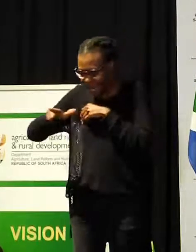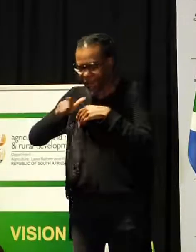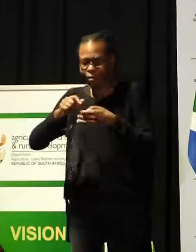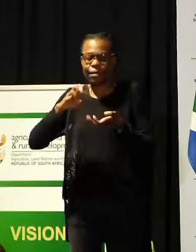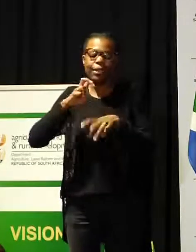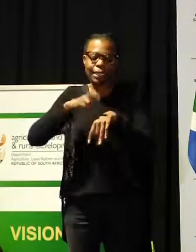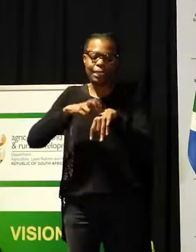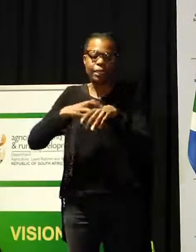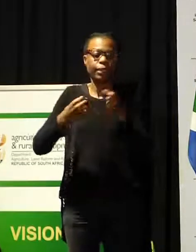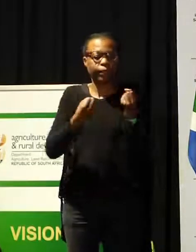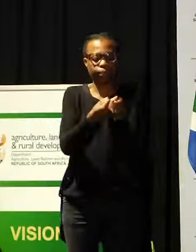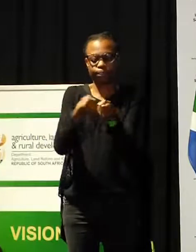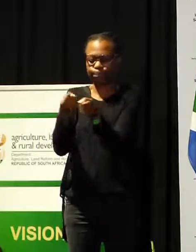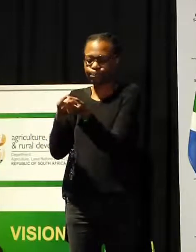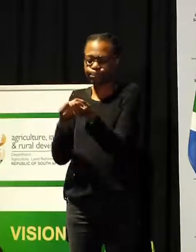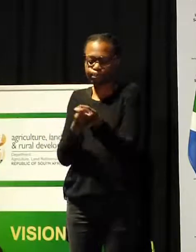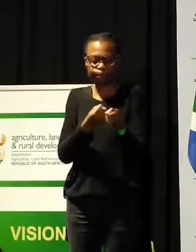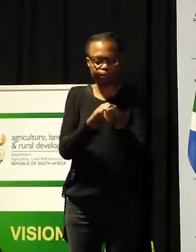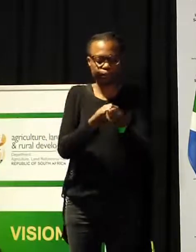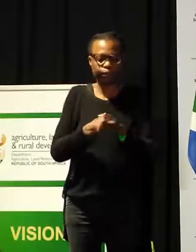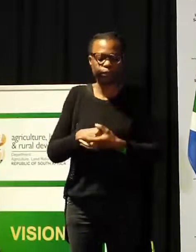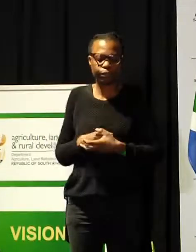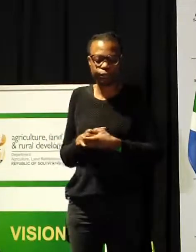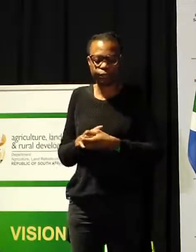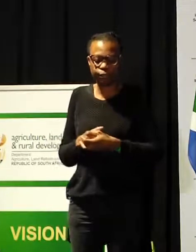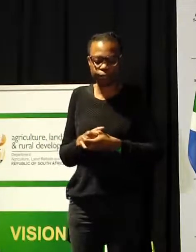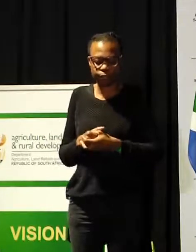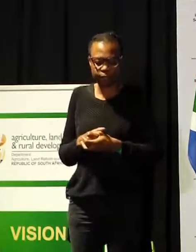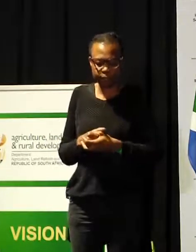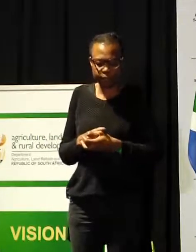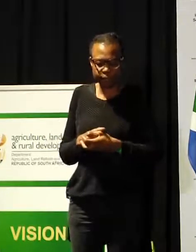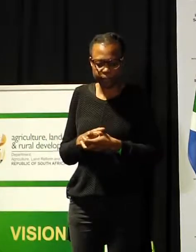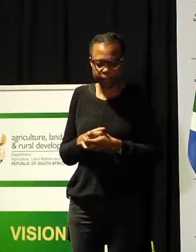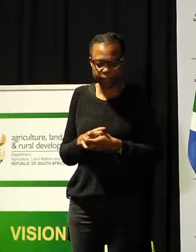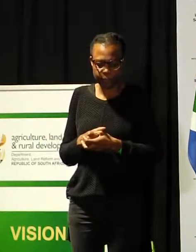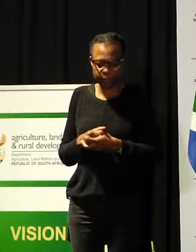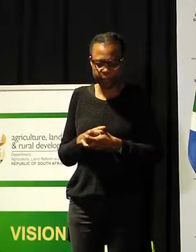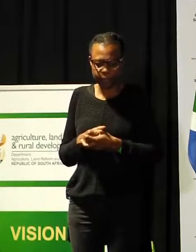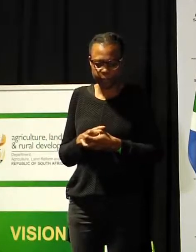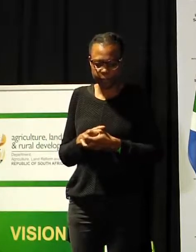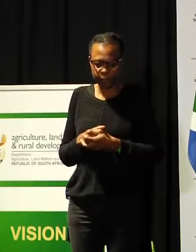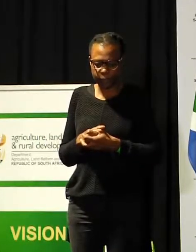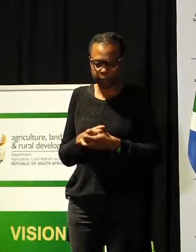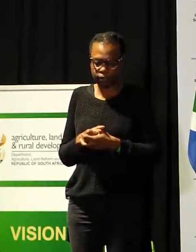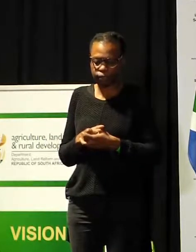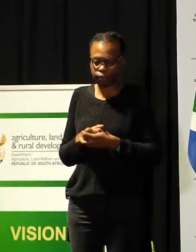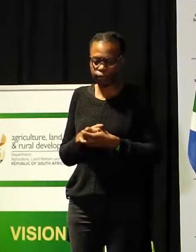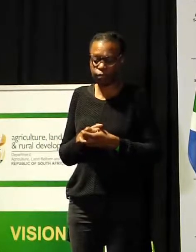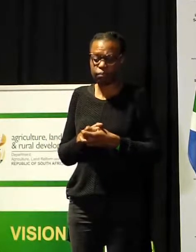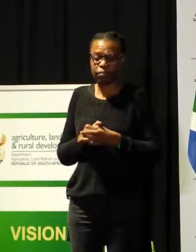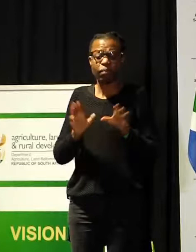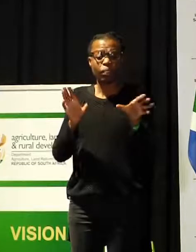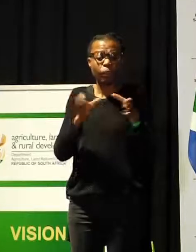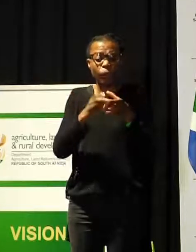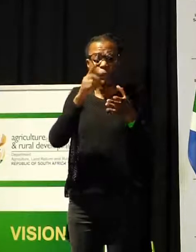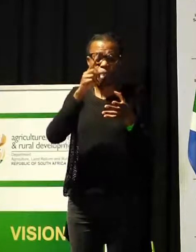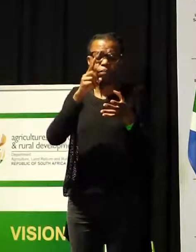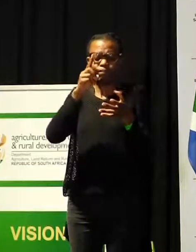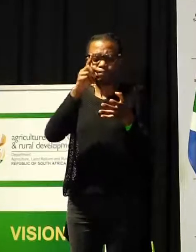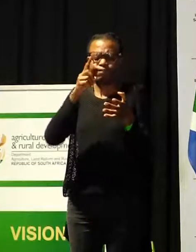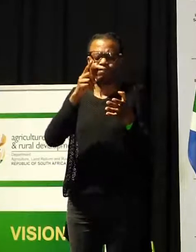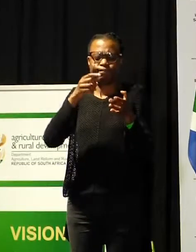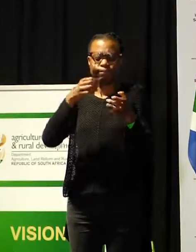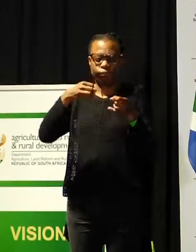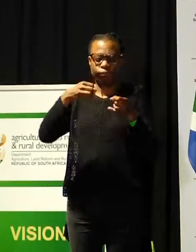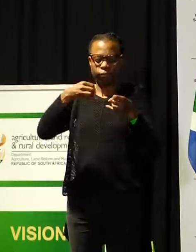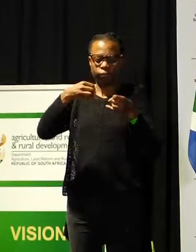well. In the boundaries, the Commission proposed that in the boundaries where there are